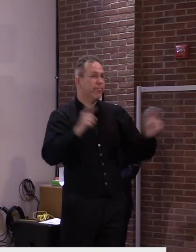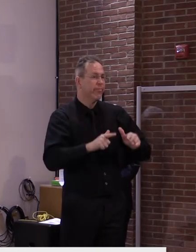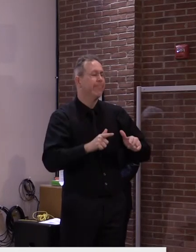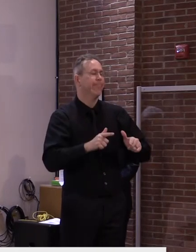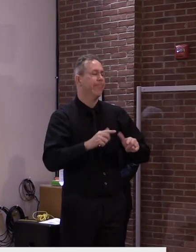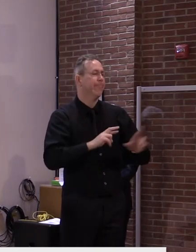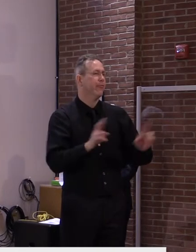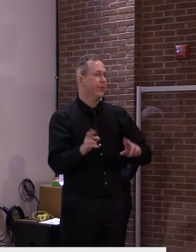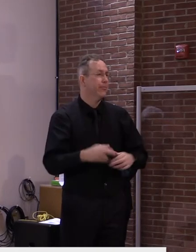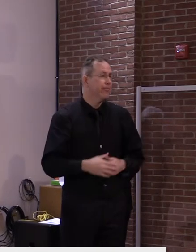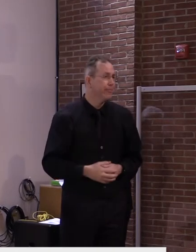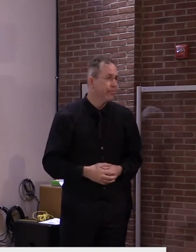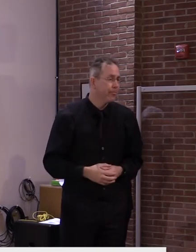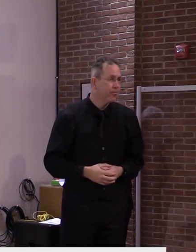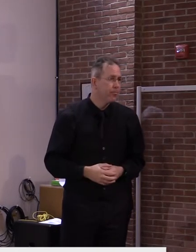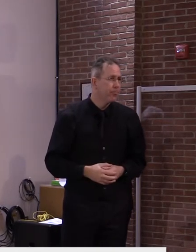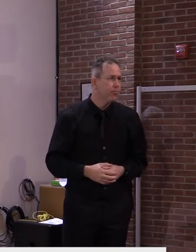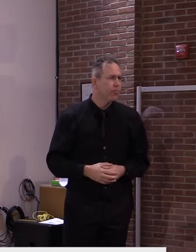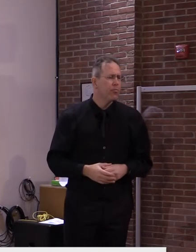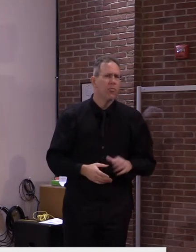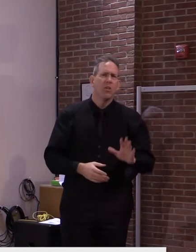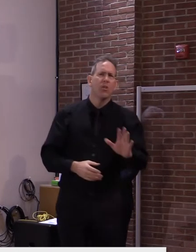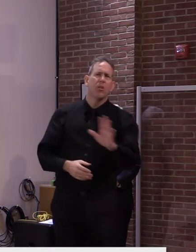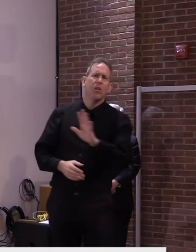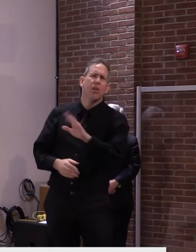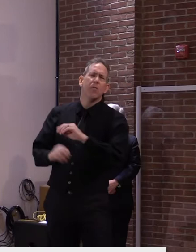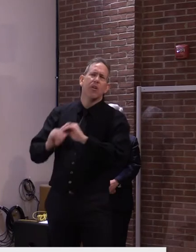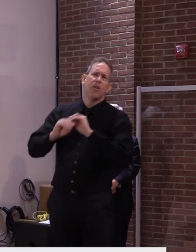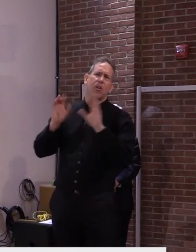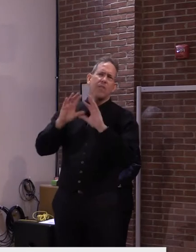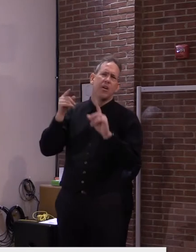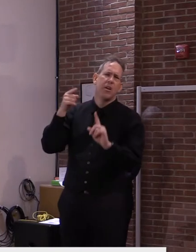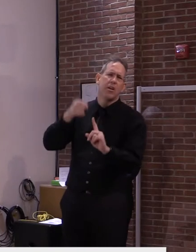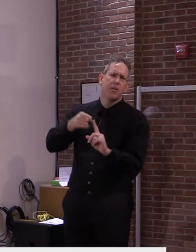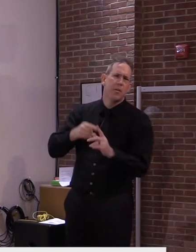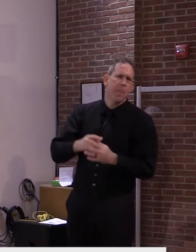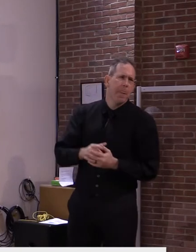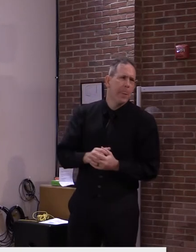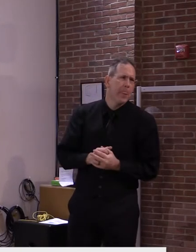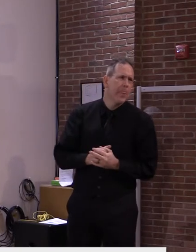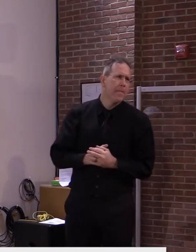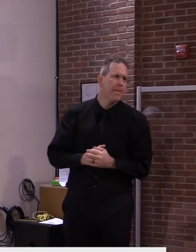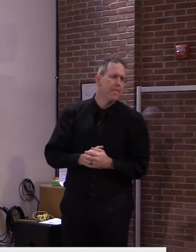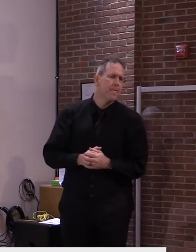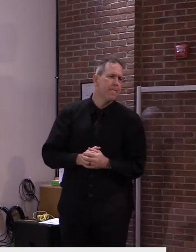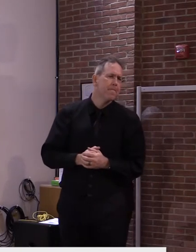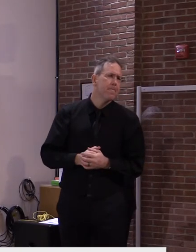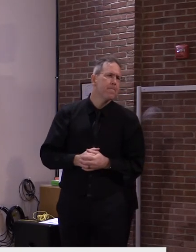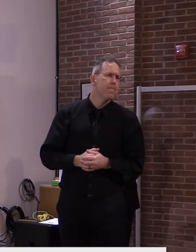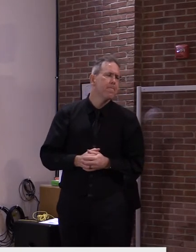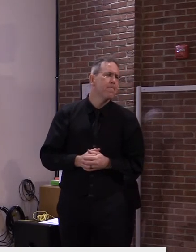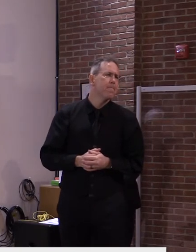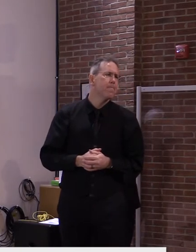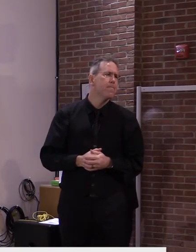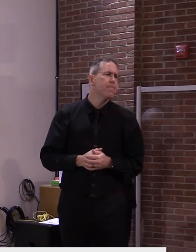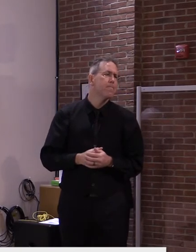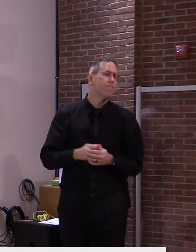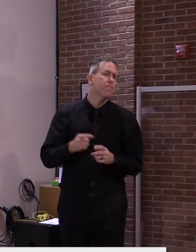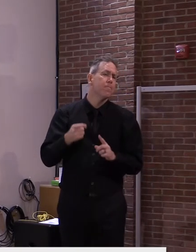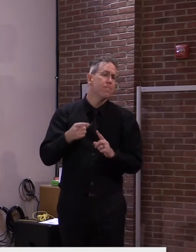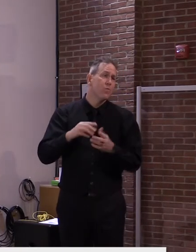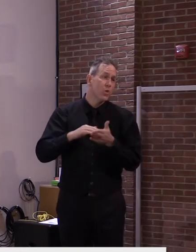Just to be clear, what we're talking about right now is the variety that first came to